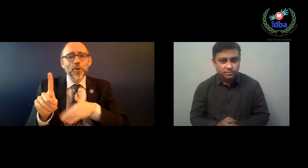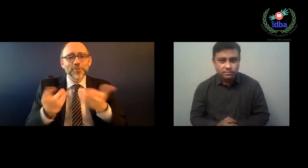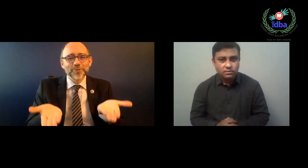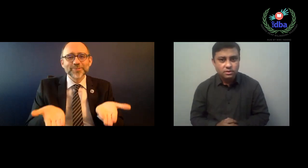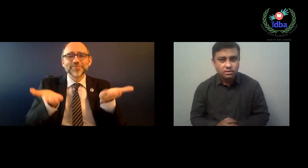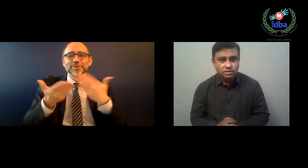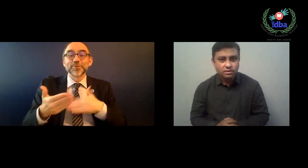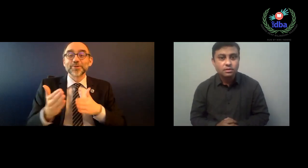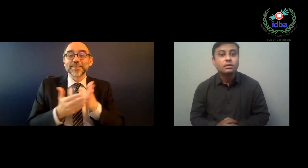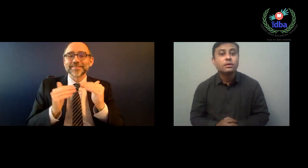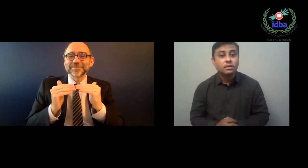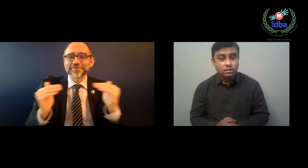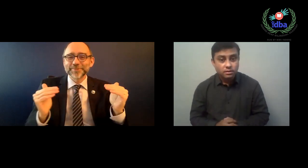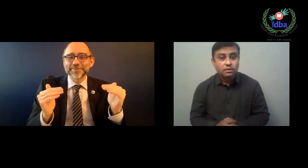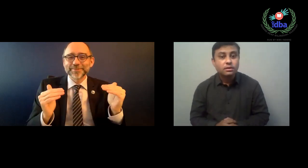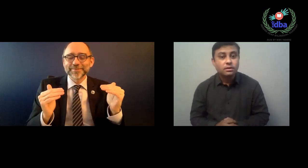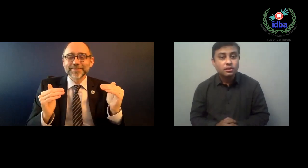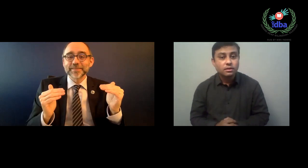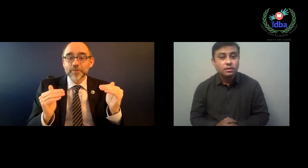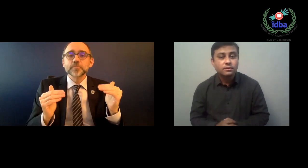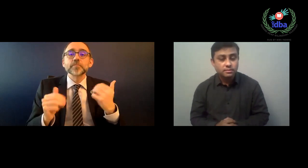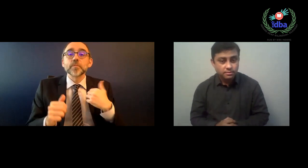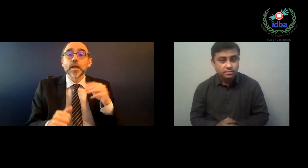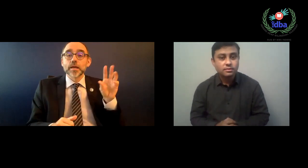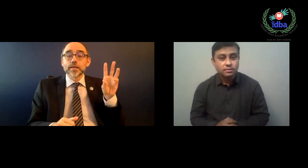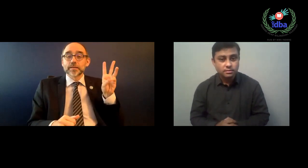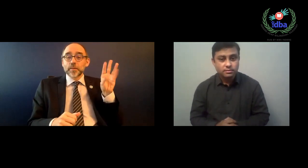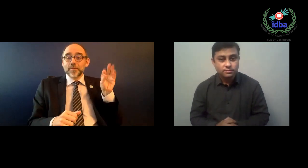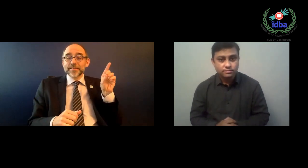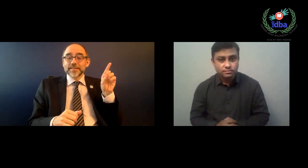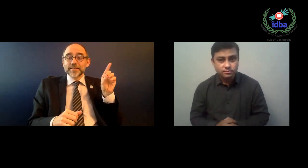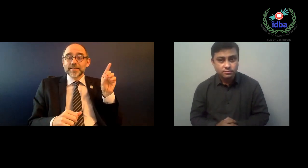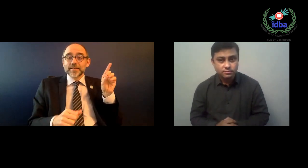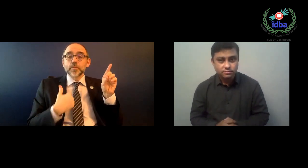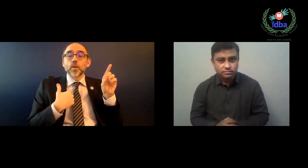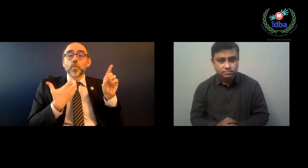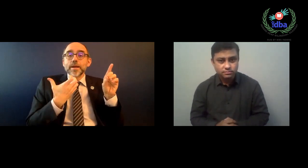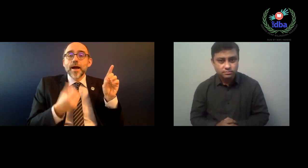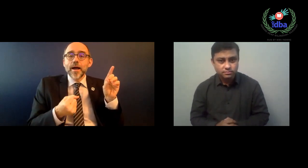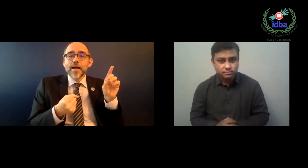we all should have the common aims for the development of the Indian deaf community as together.